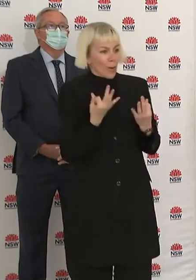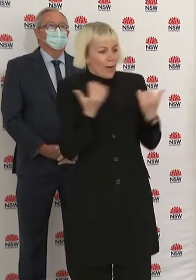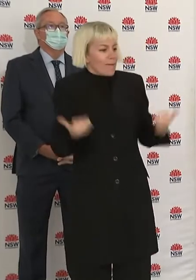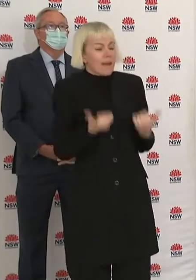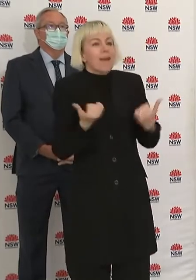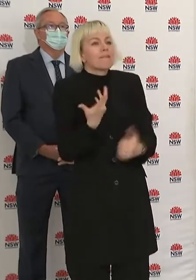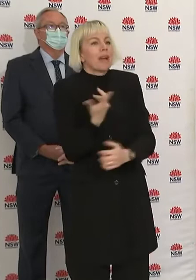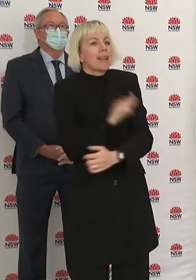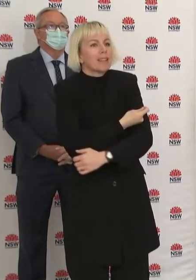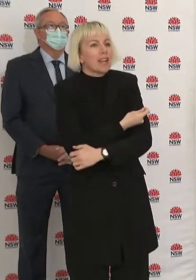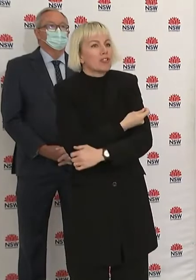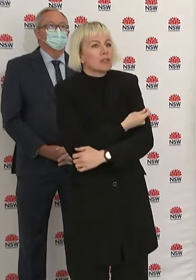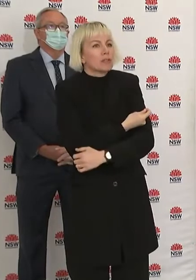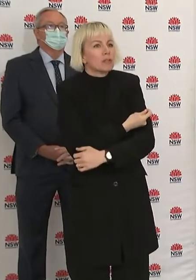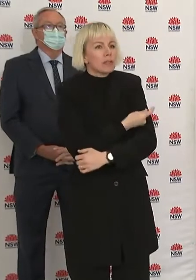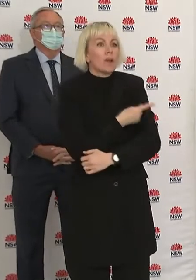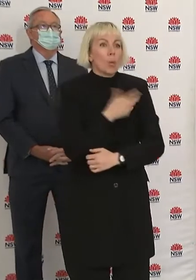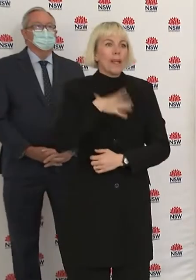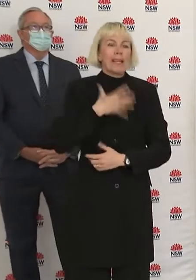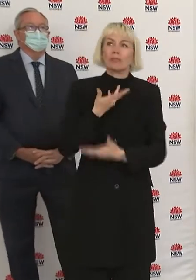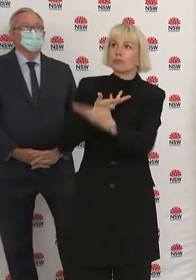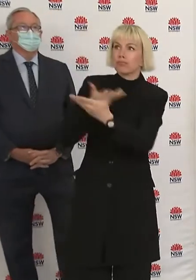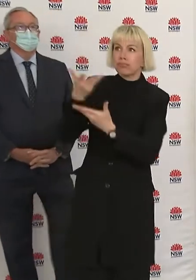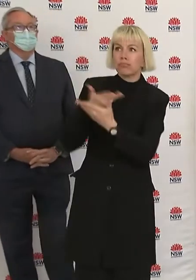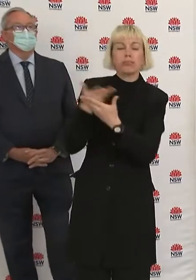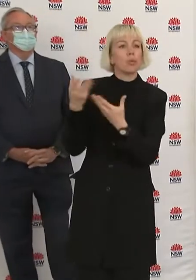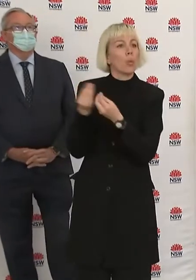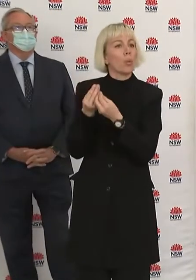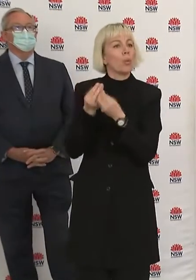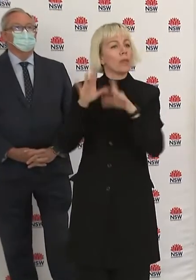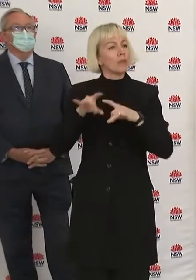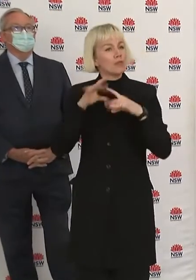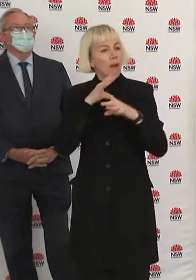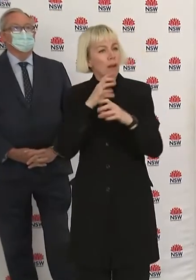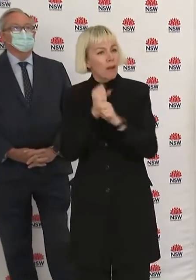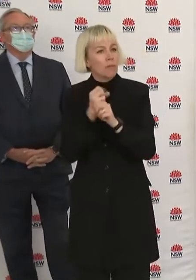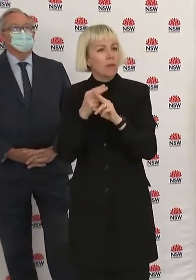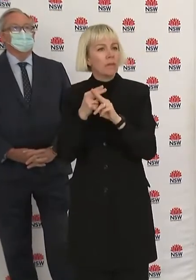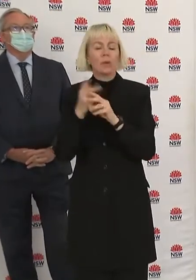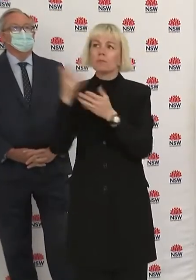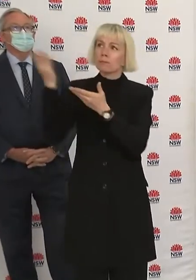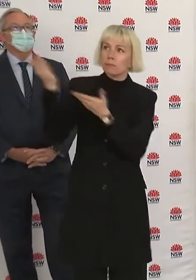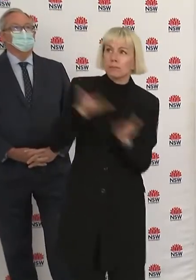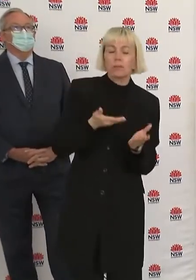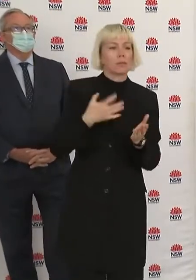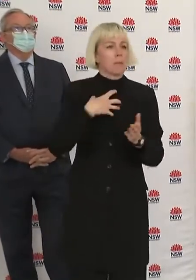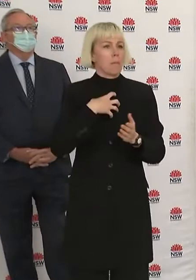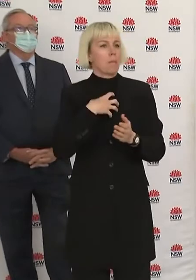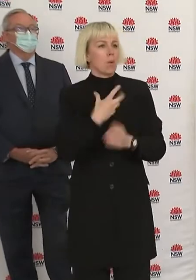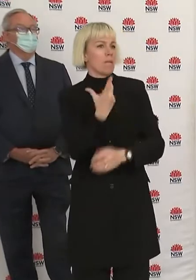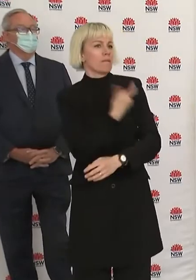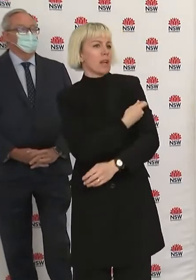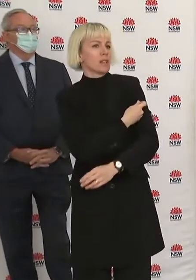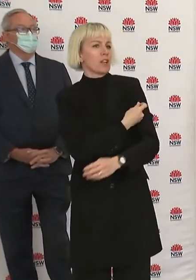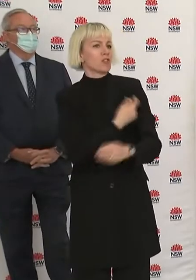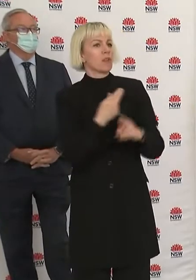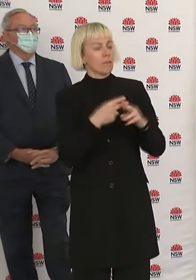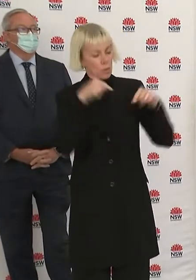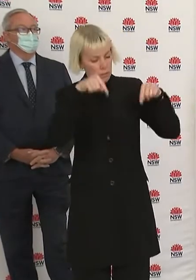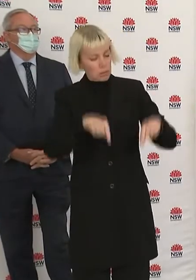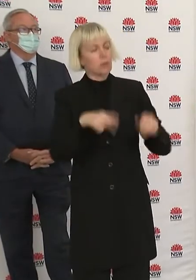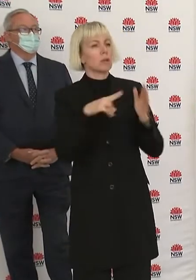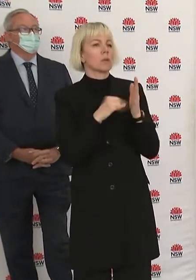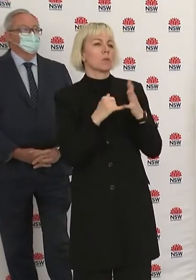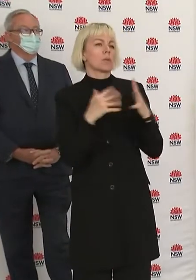around the AstraZeneca. It's about thinking about how we can get more quickly at least first doses in the arms of those